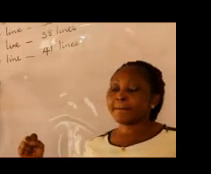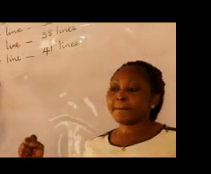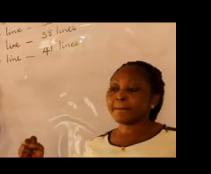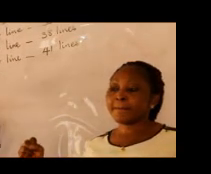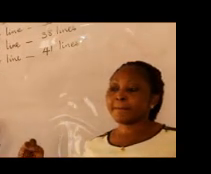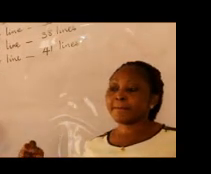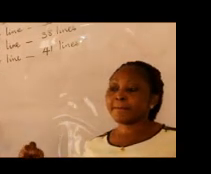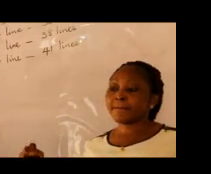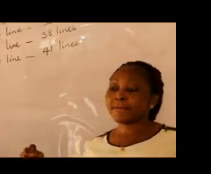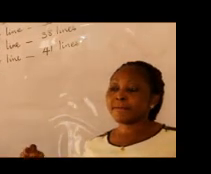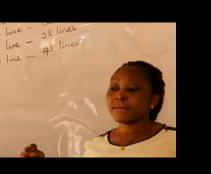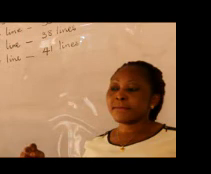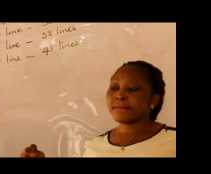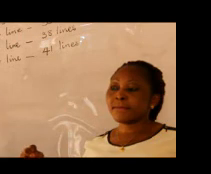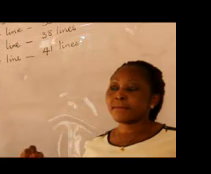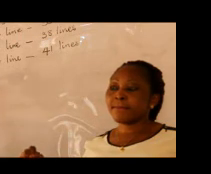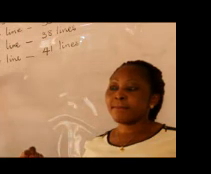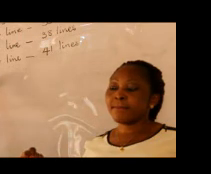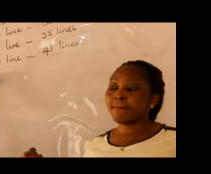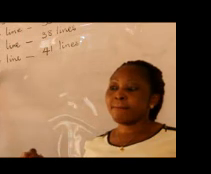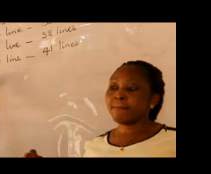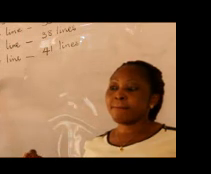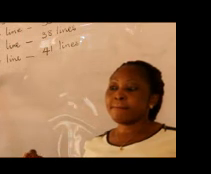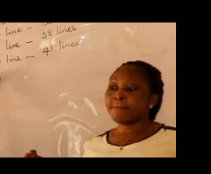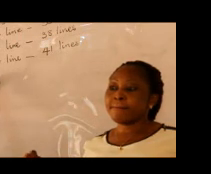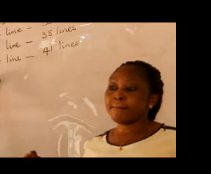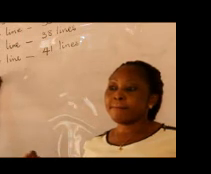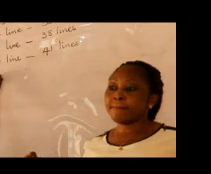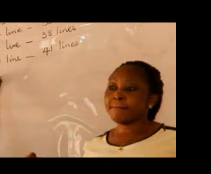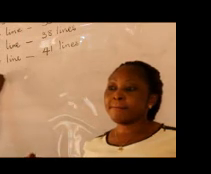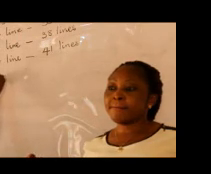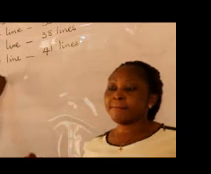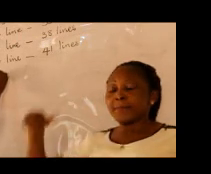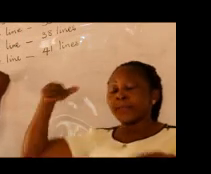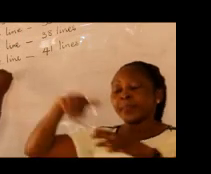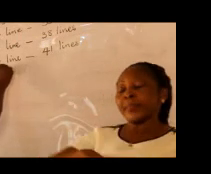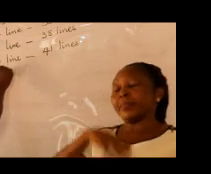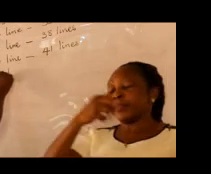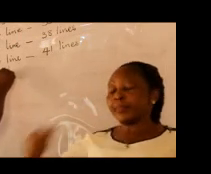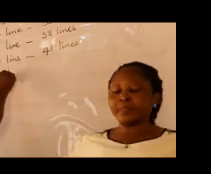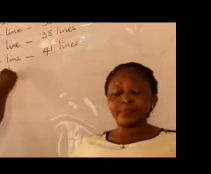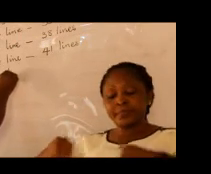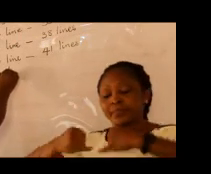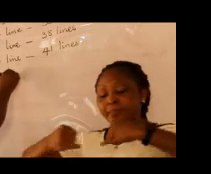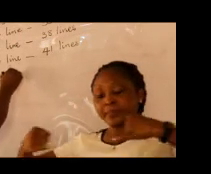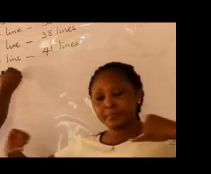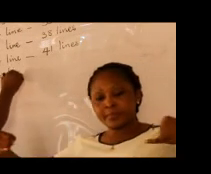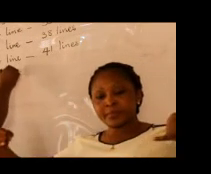if you are writing 10 words per line,